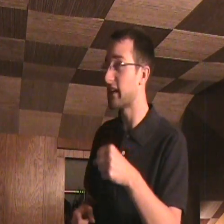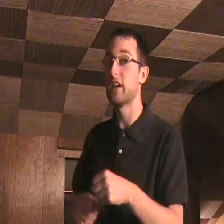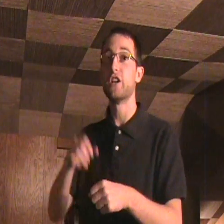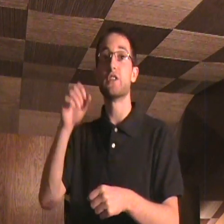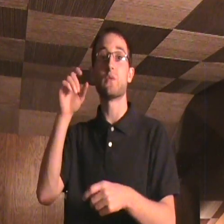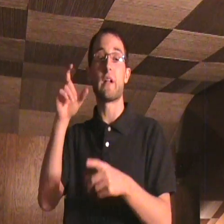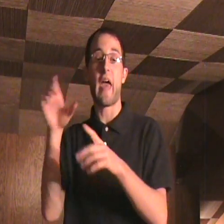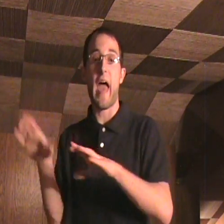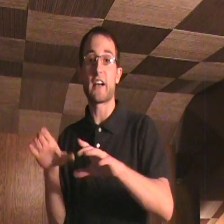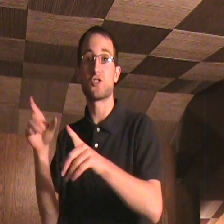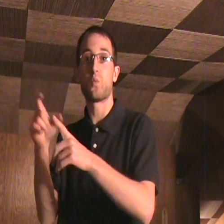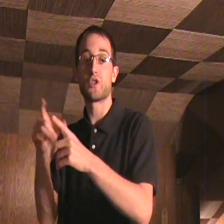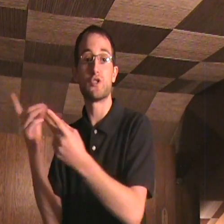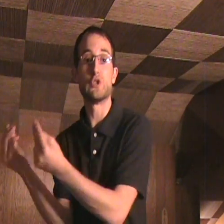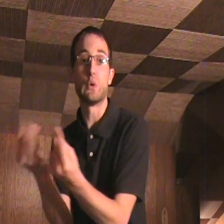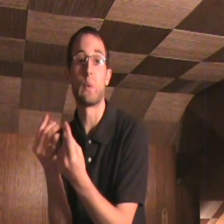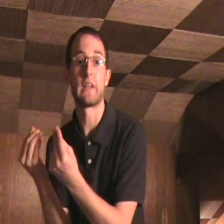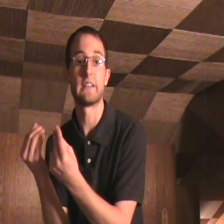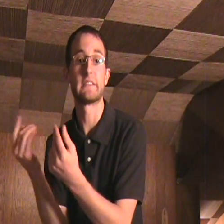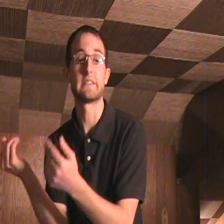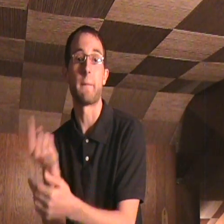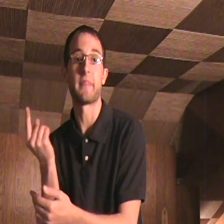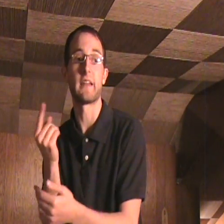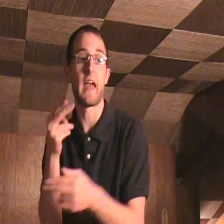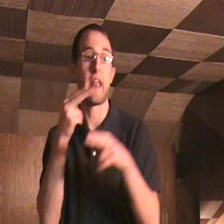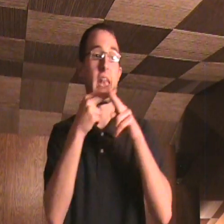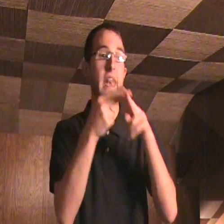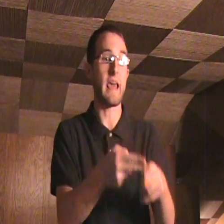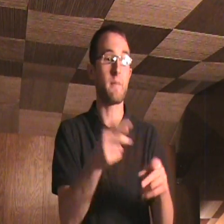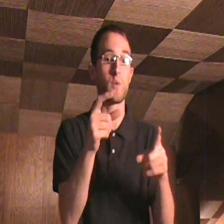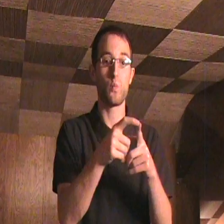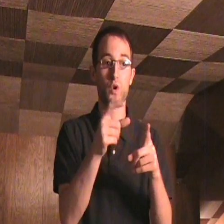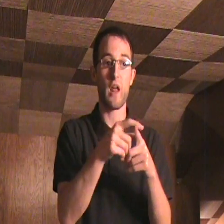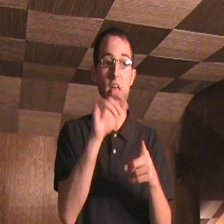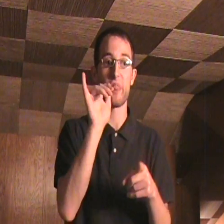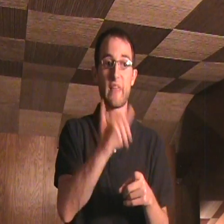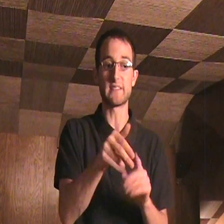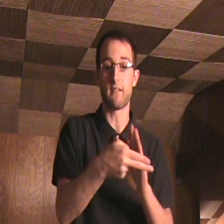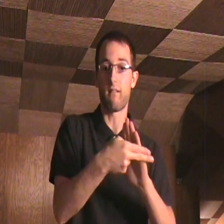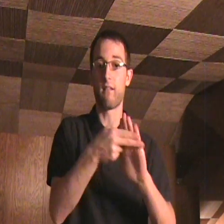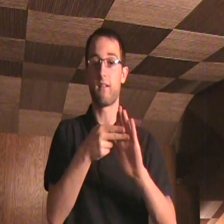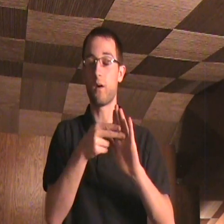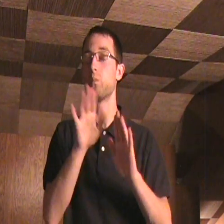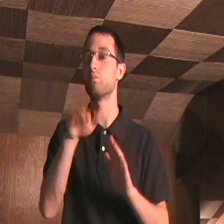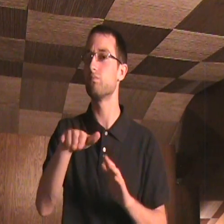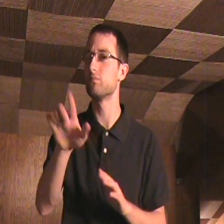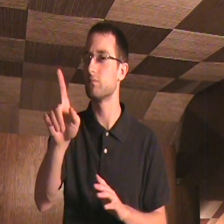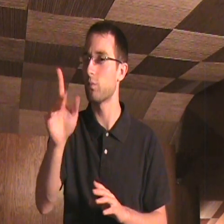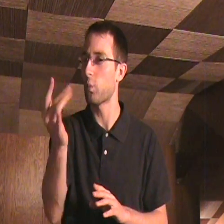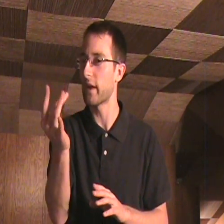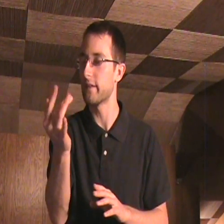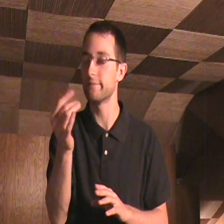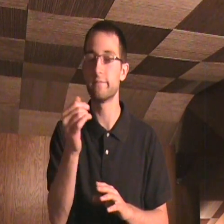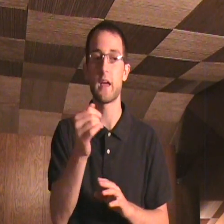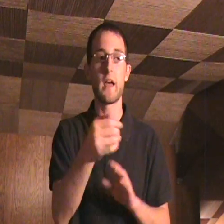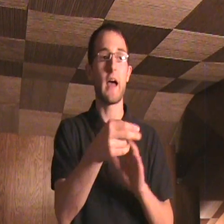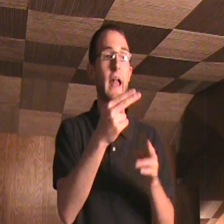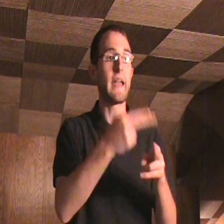something, and a naming word is, put your hands down. A naming word is a